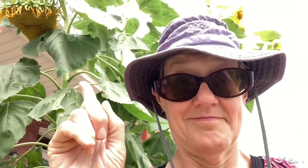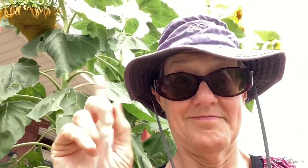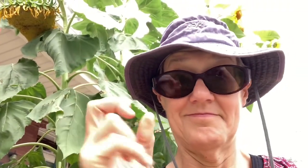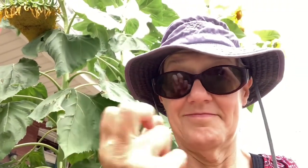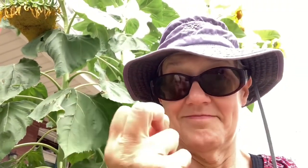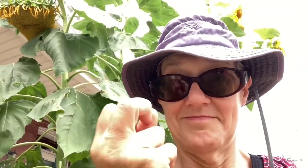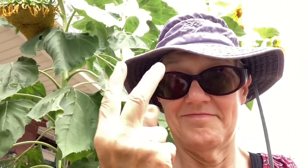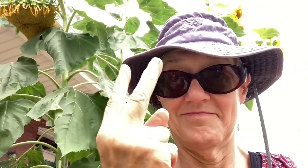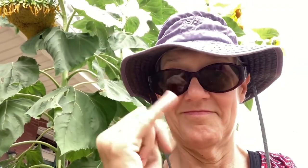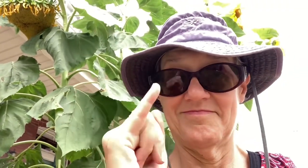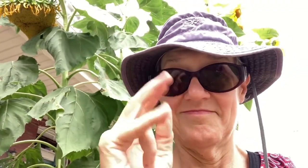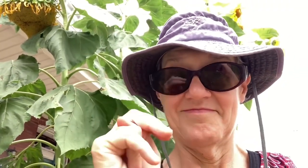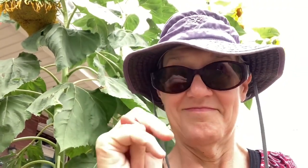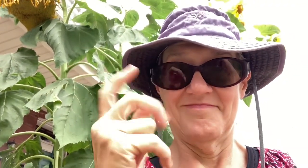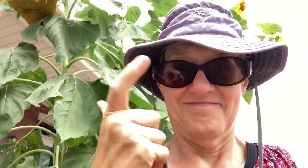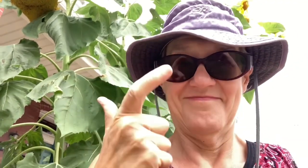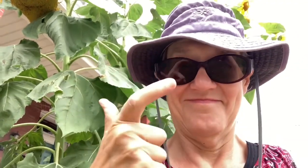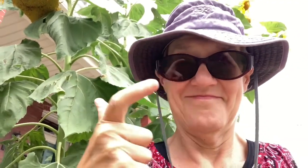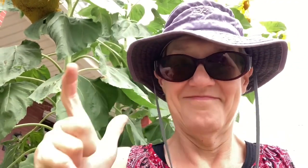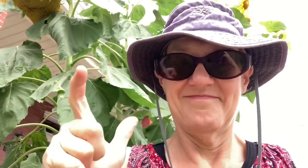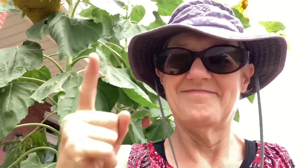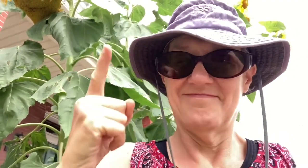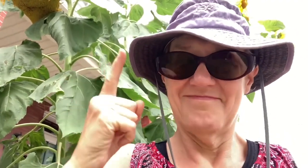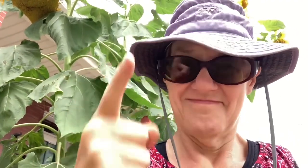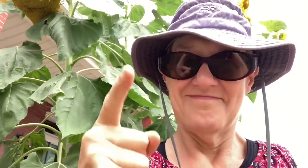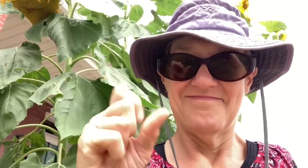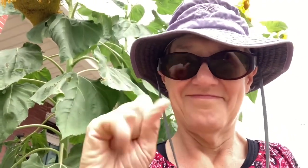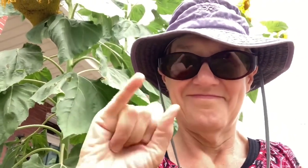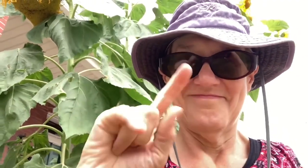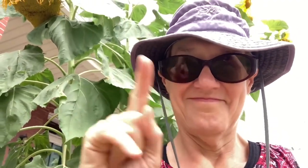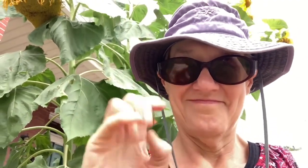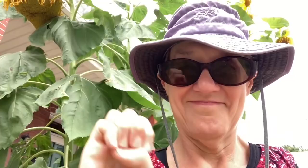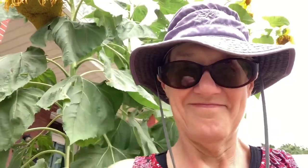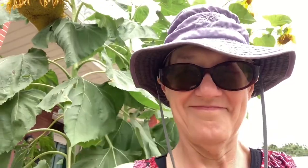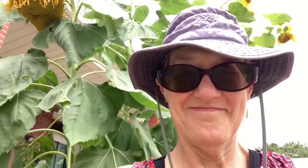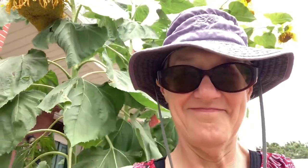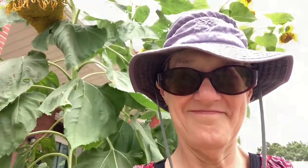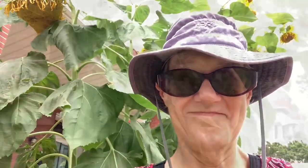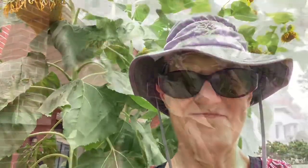This one is 12 inches across. That is the right size.